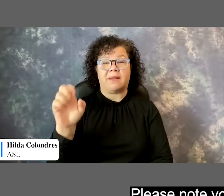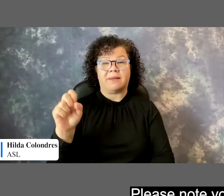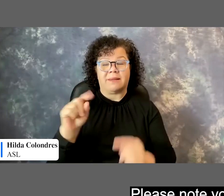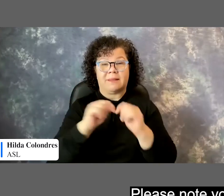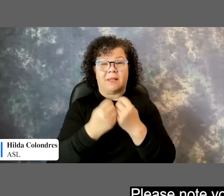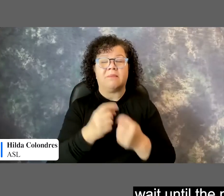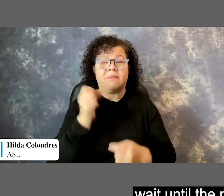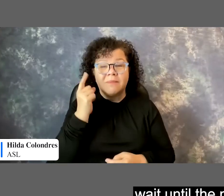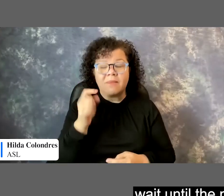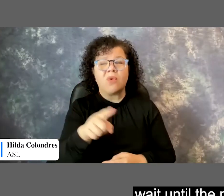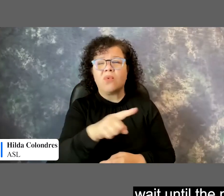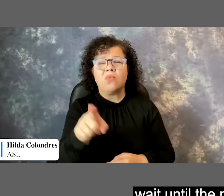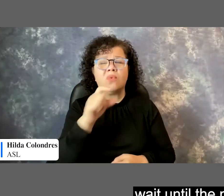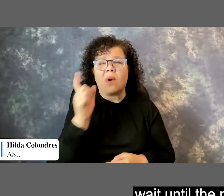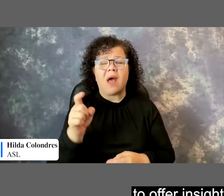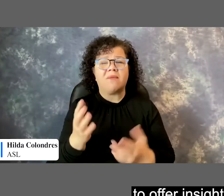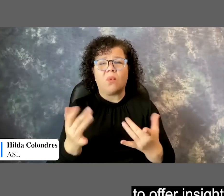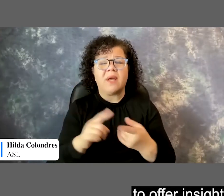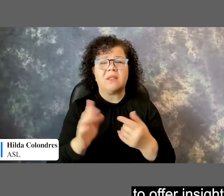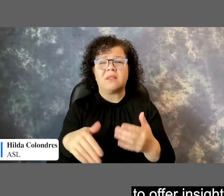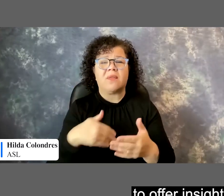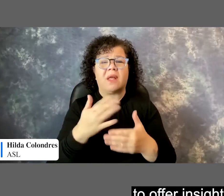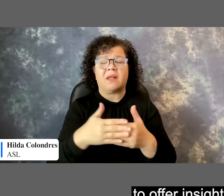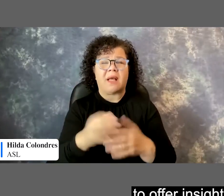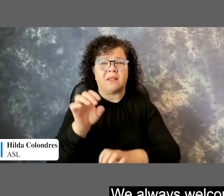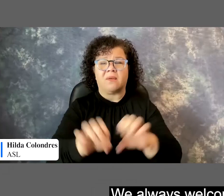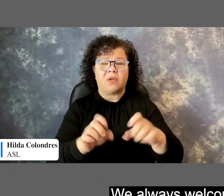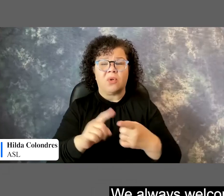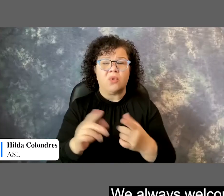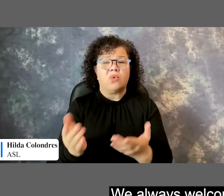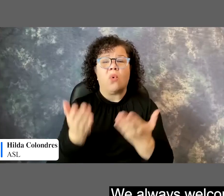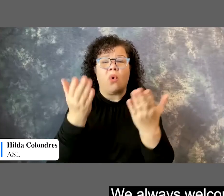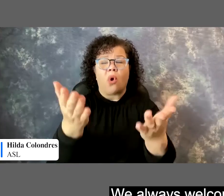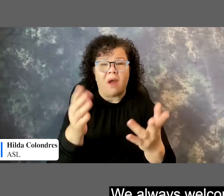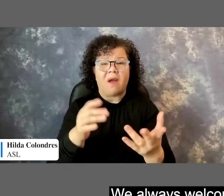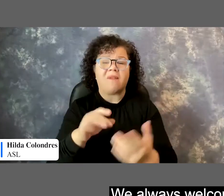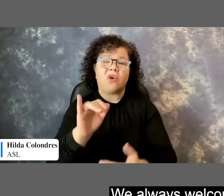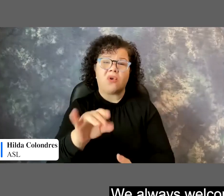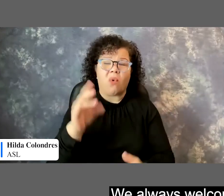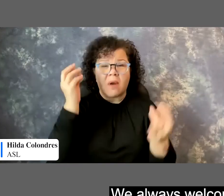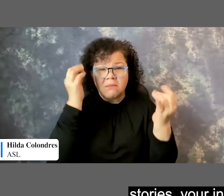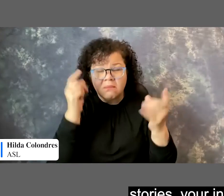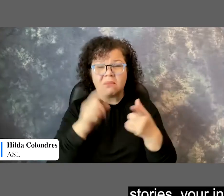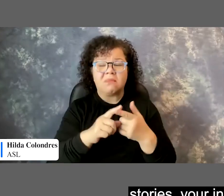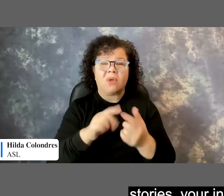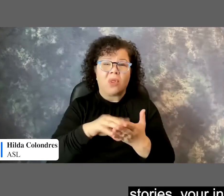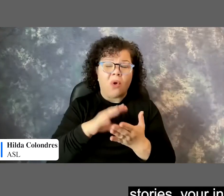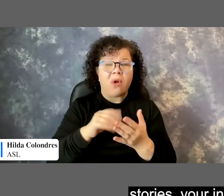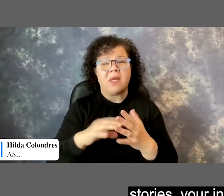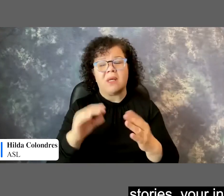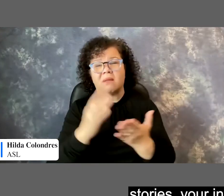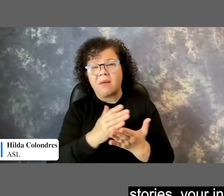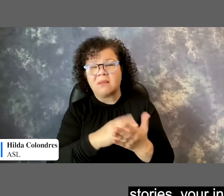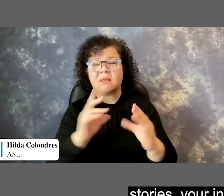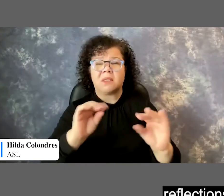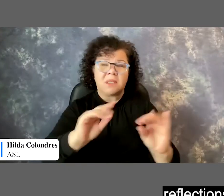you don't have to wait until the next evaluation to offer insights and learning. We always welcome your feedback, your stories, your insights,